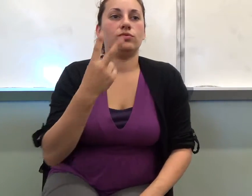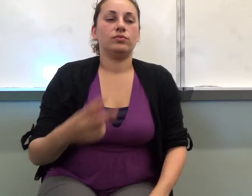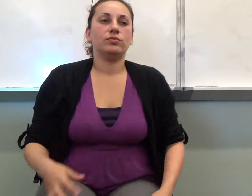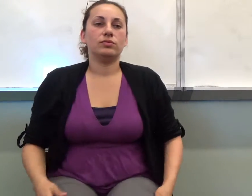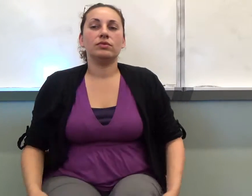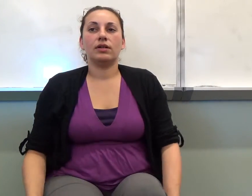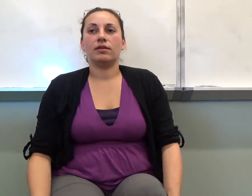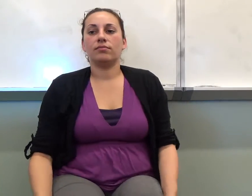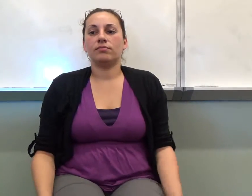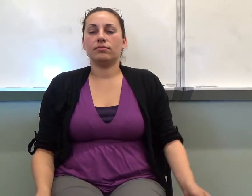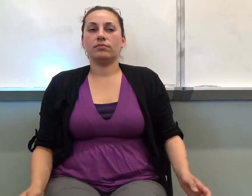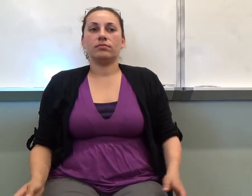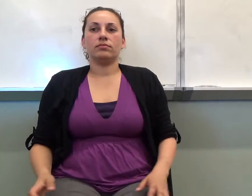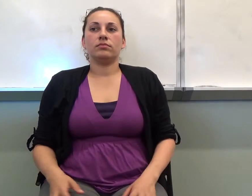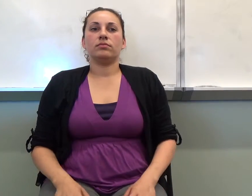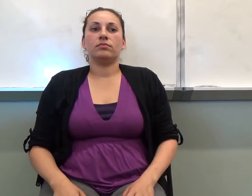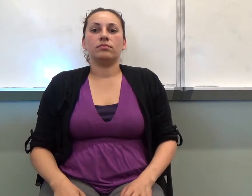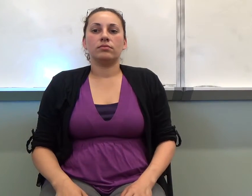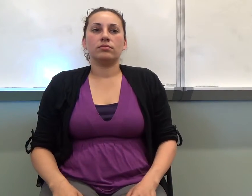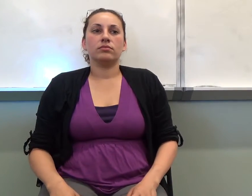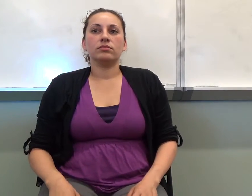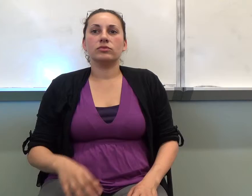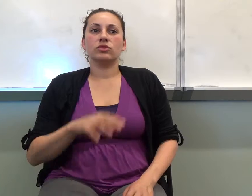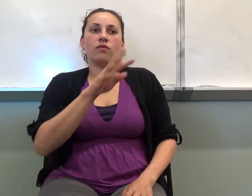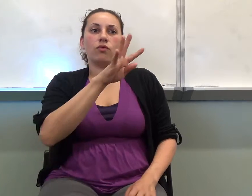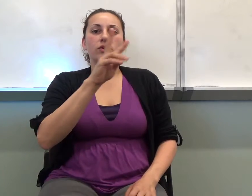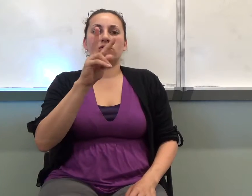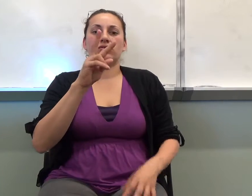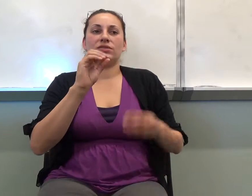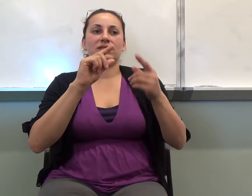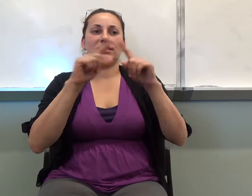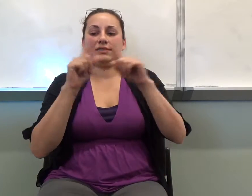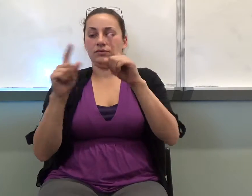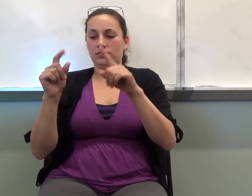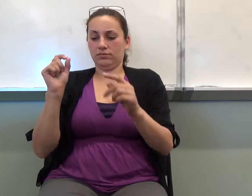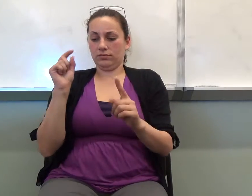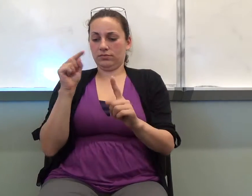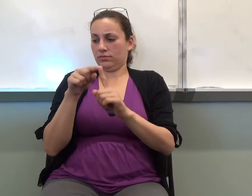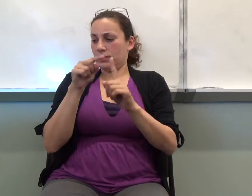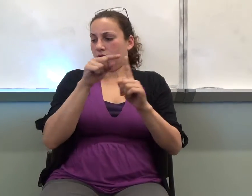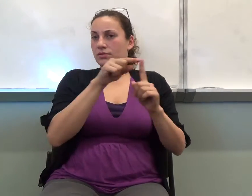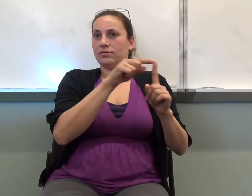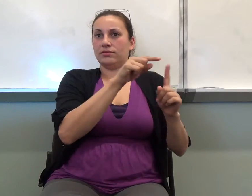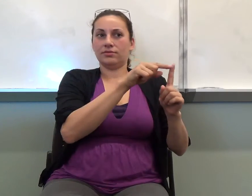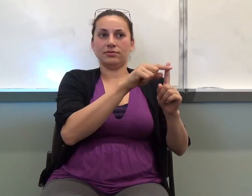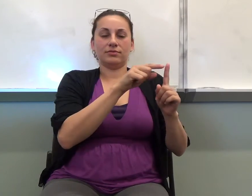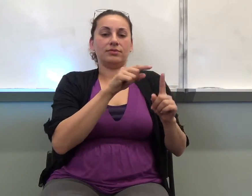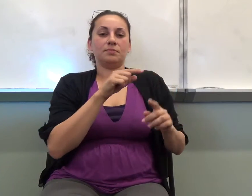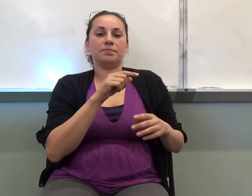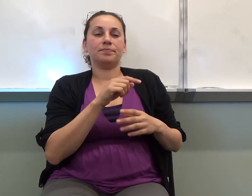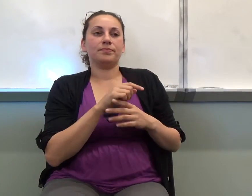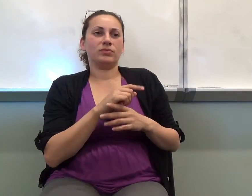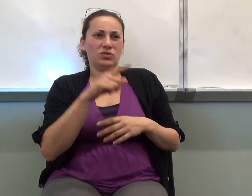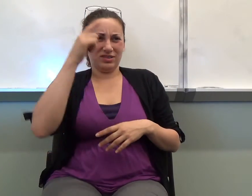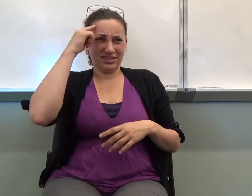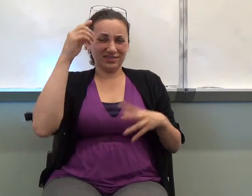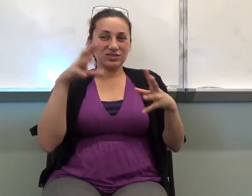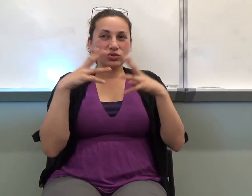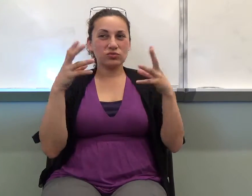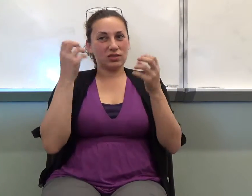inauguration. Okay, 42 different entries. And the way you do this, you say, well, that's too much. Presenting that much